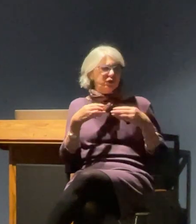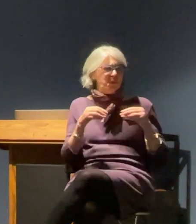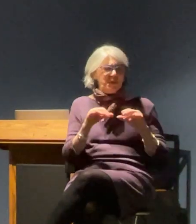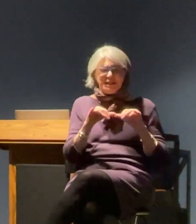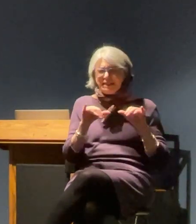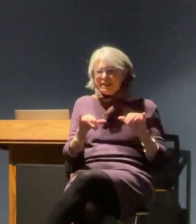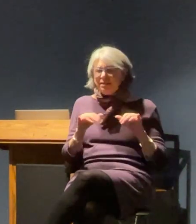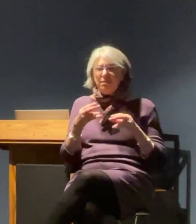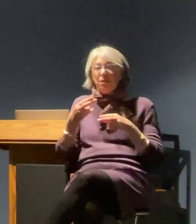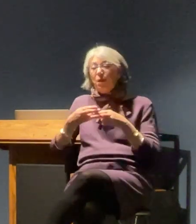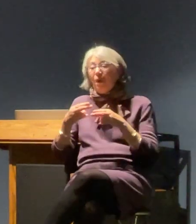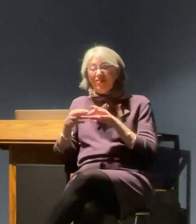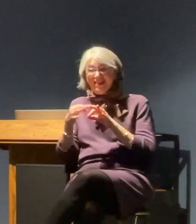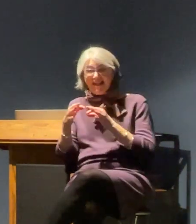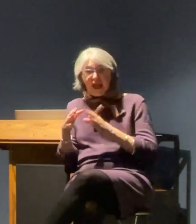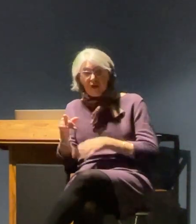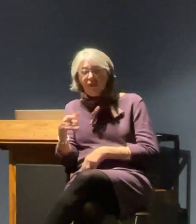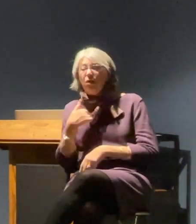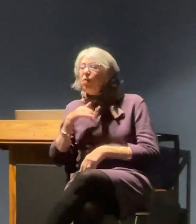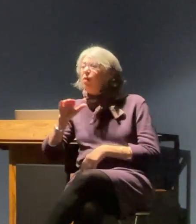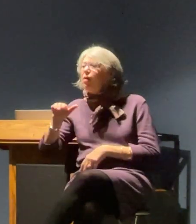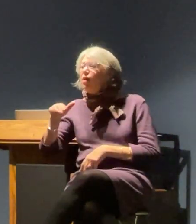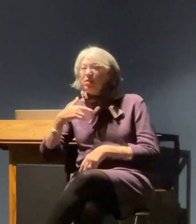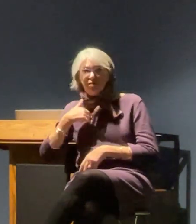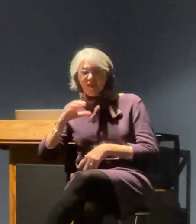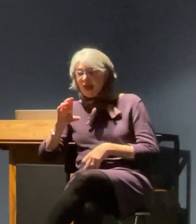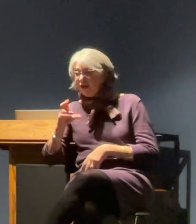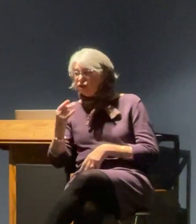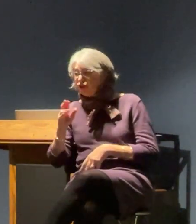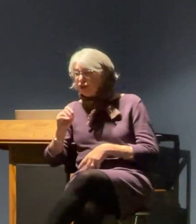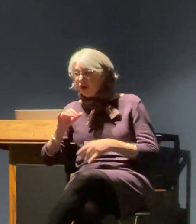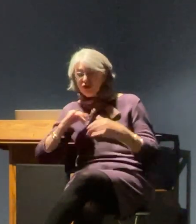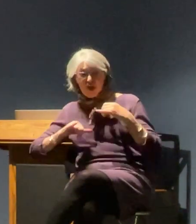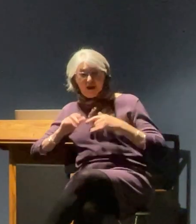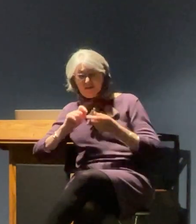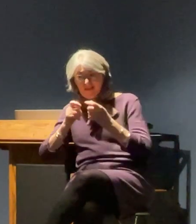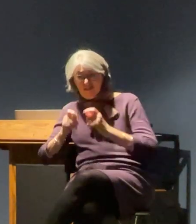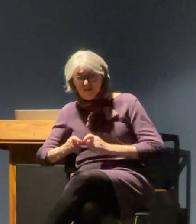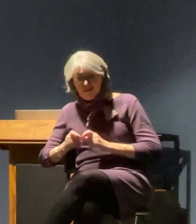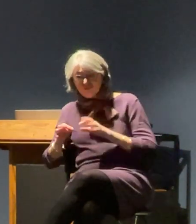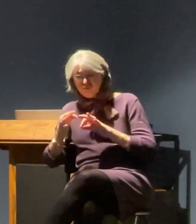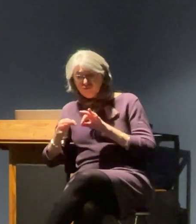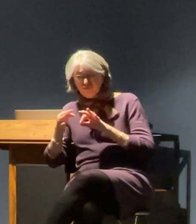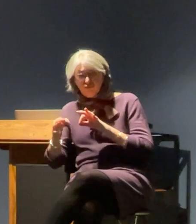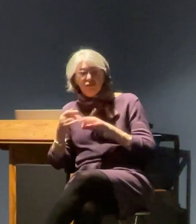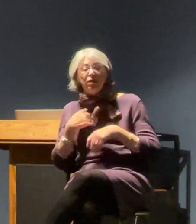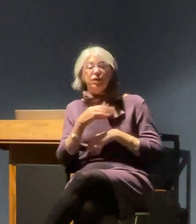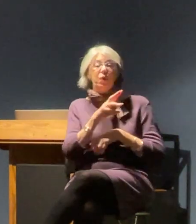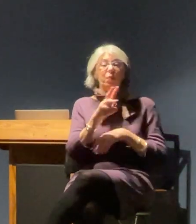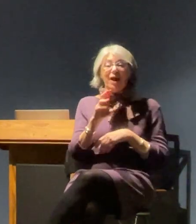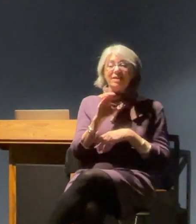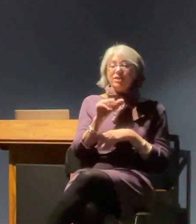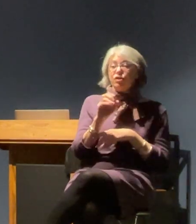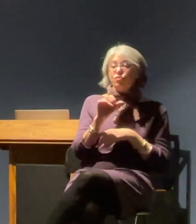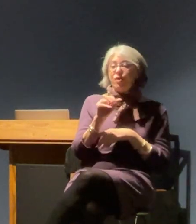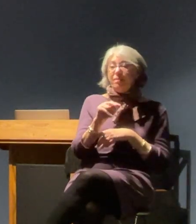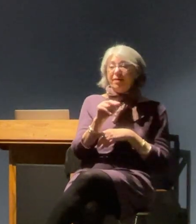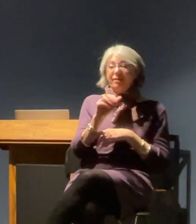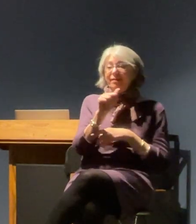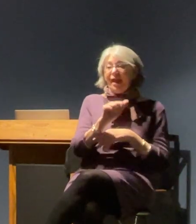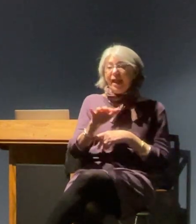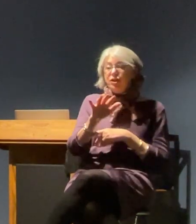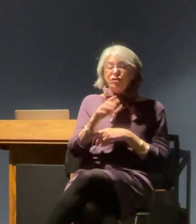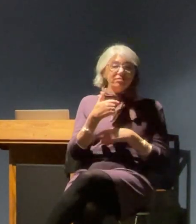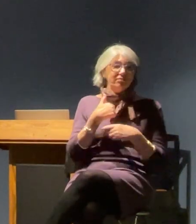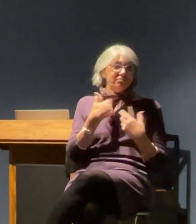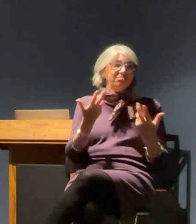we call the tailor, for example, who you will go to get that chino jacket done. Predominantly they're West Caribbean, Jamaican, or Asian,